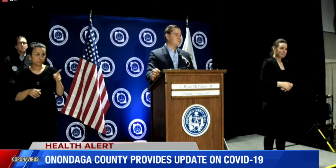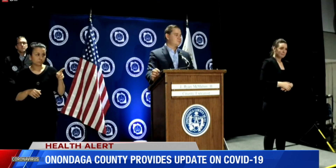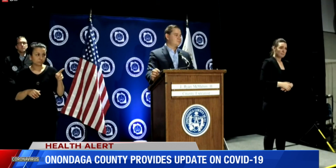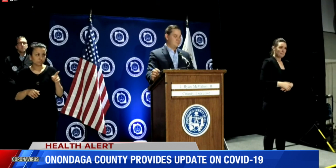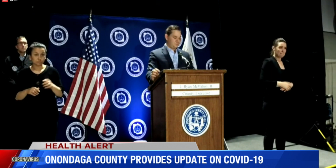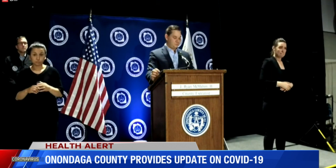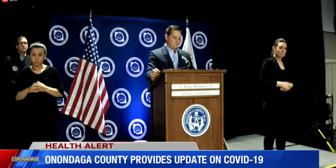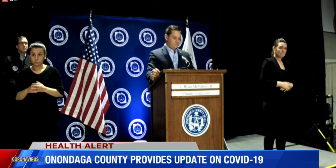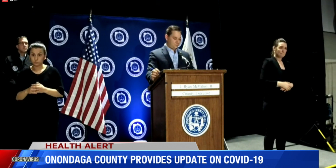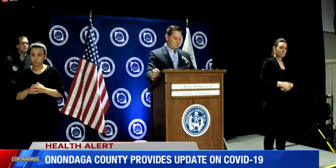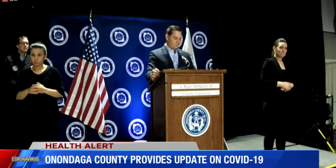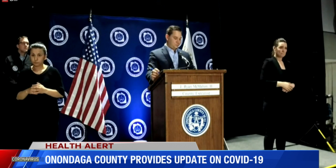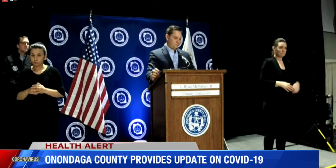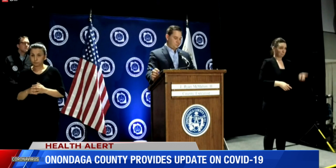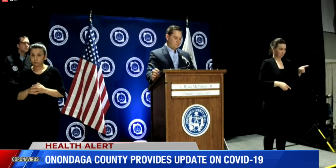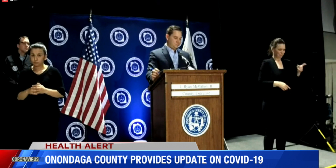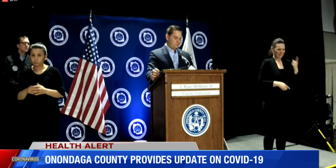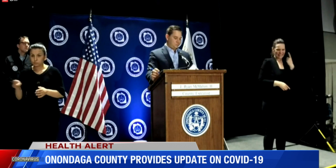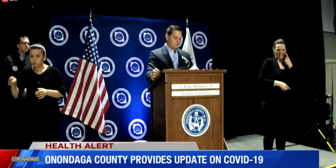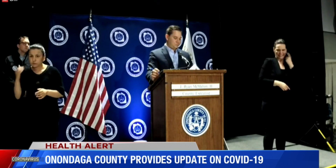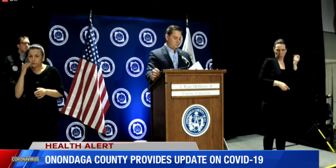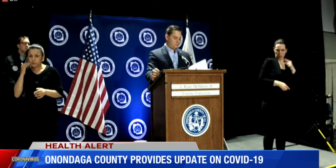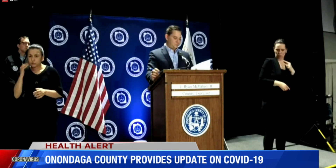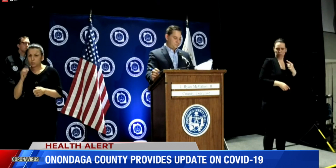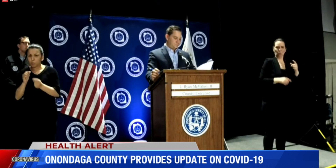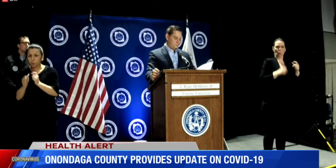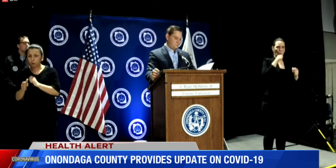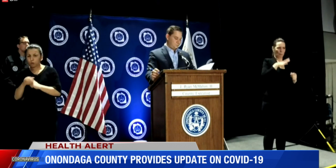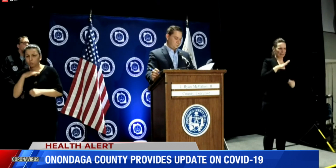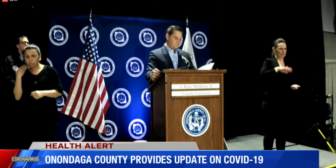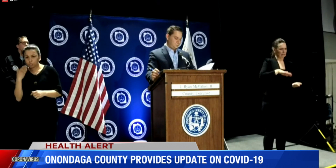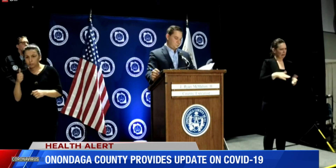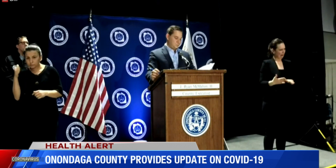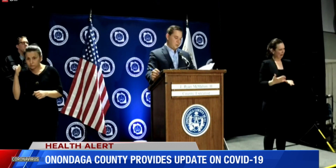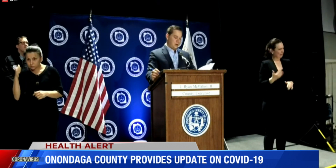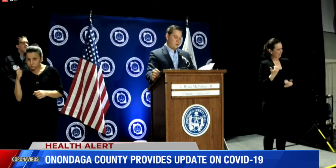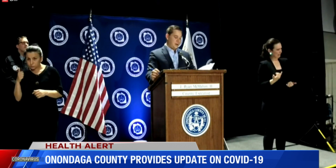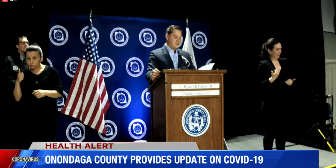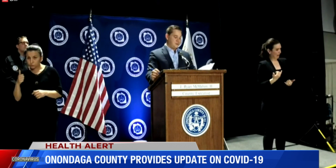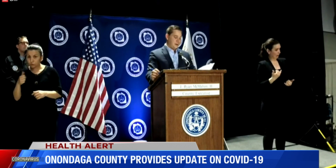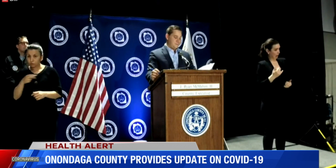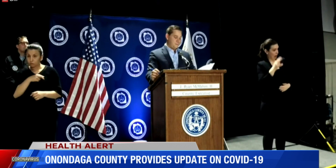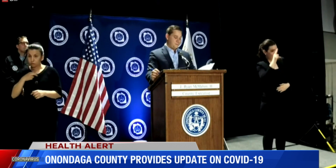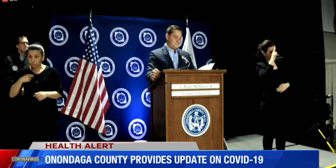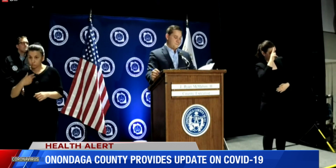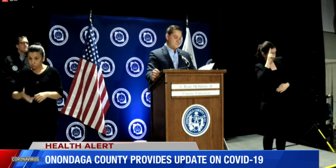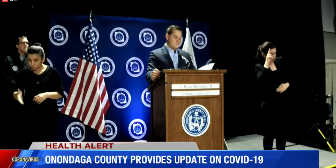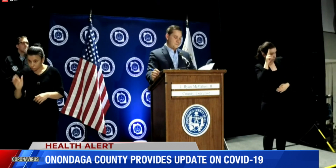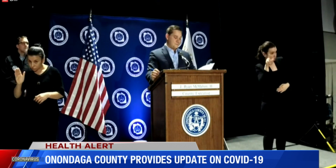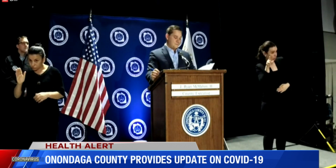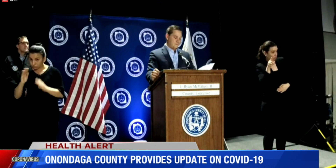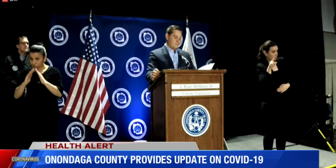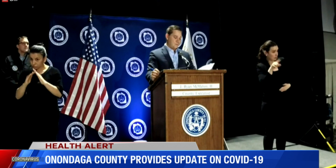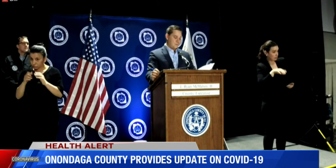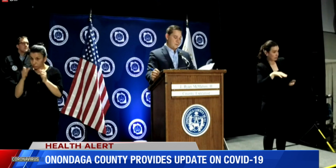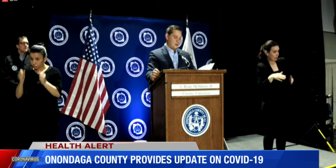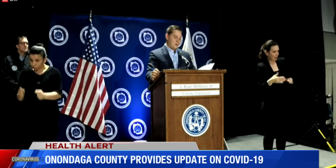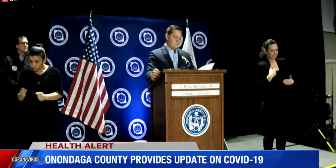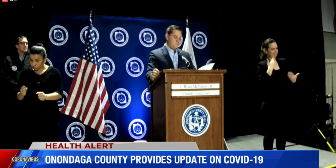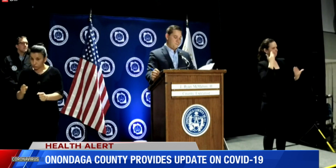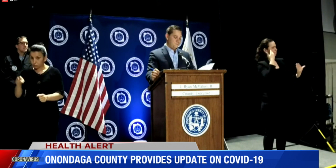whose death you mentioned today, was she in the hospital before she died? I don't know the answer to that.